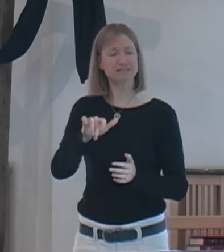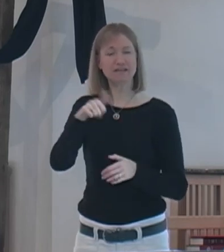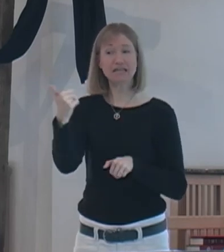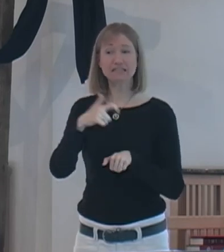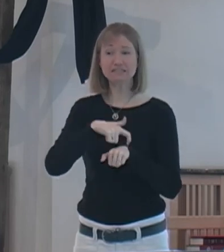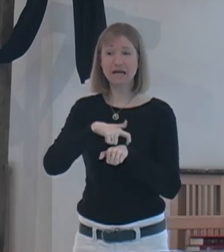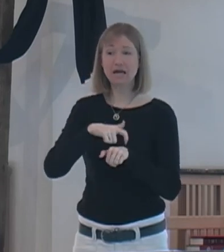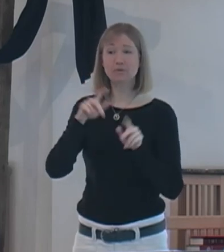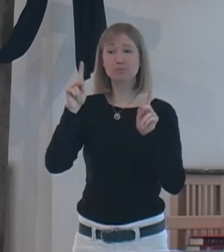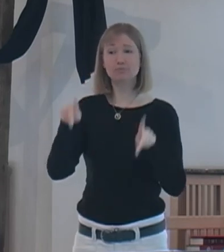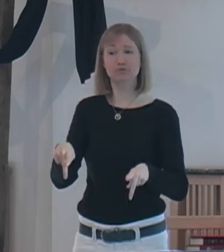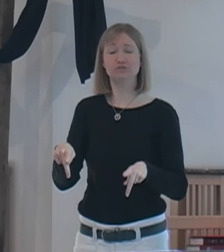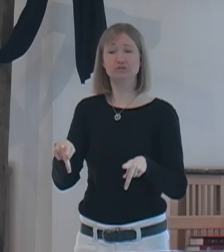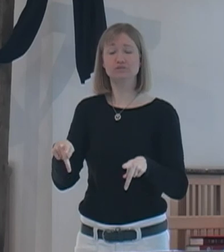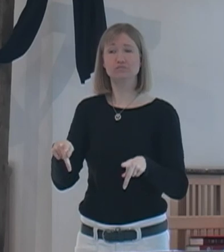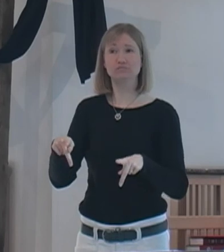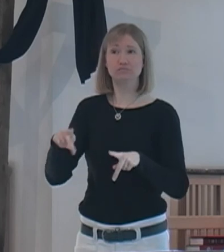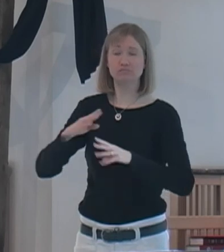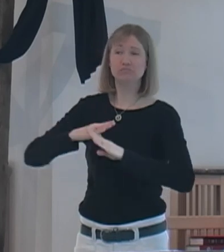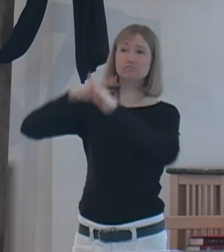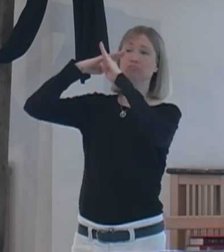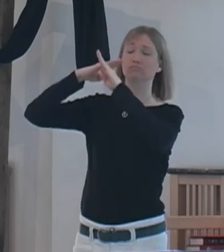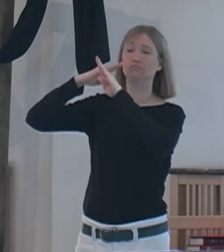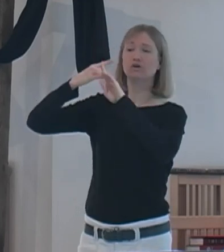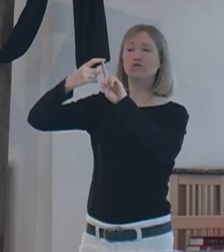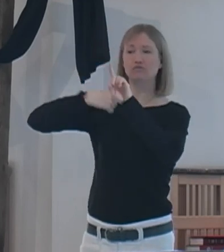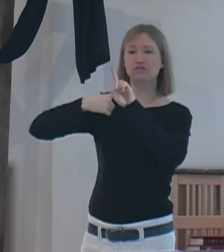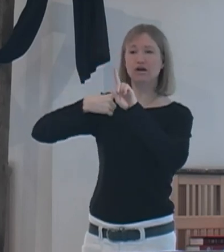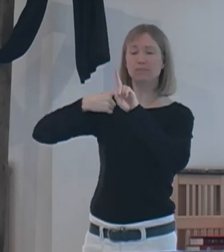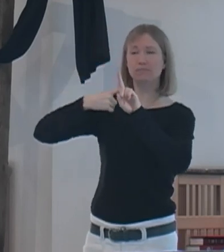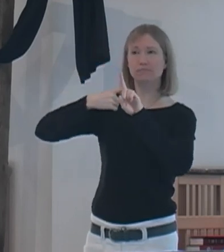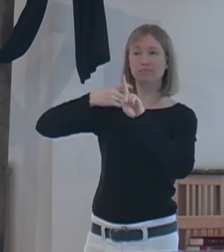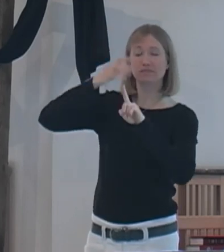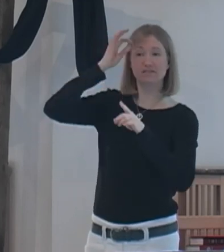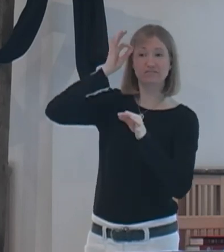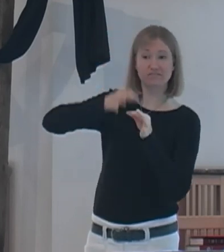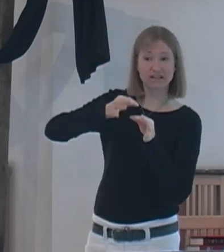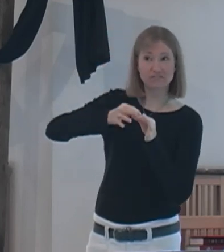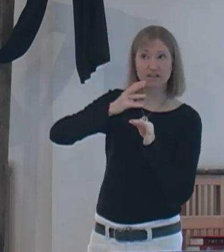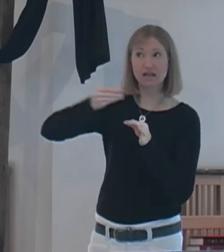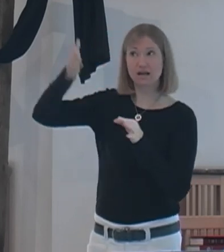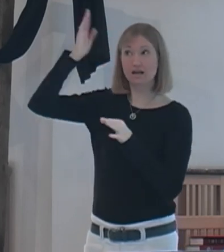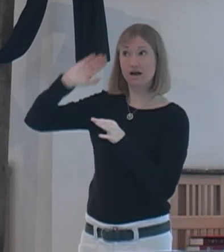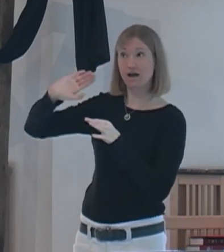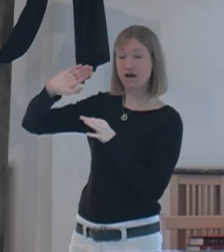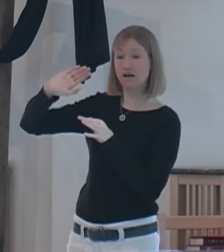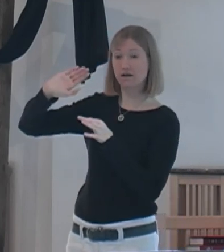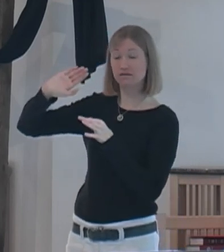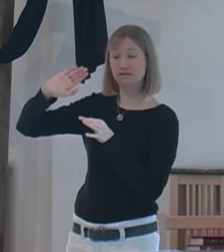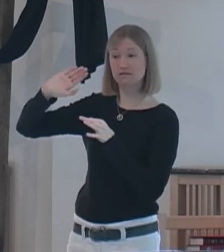a barrier in between the faithful and God, between people and God.